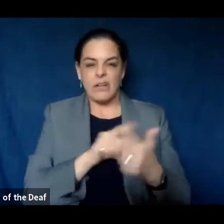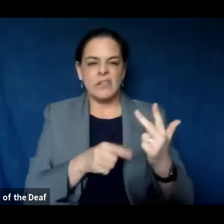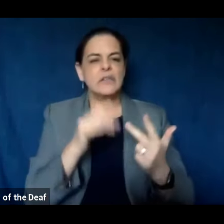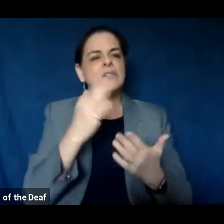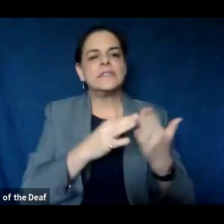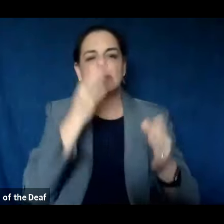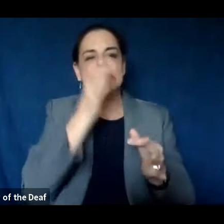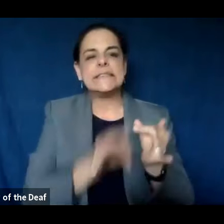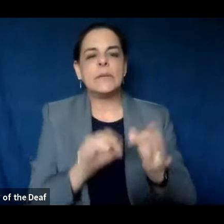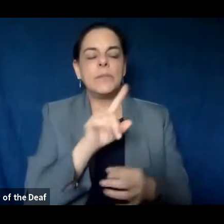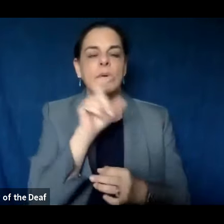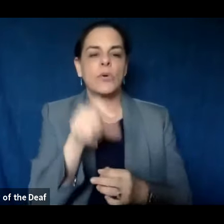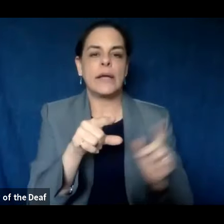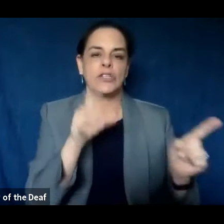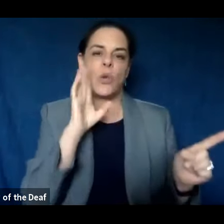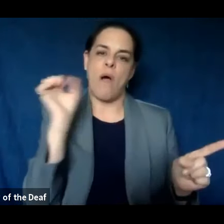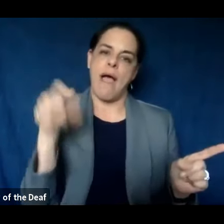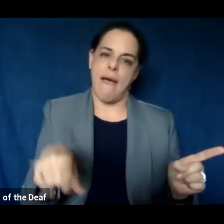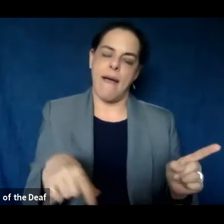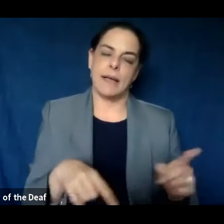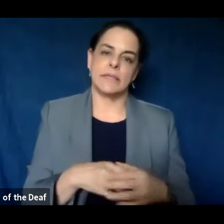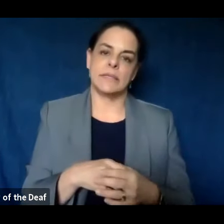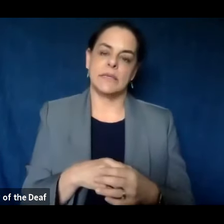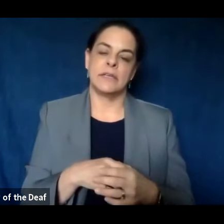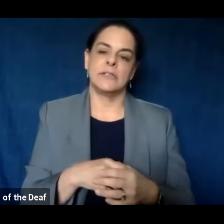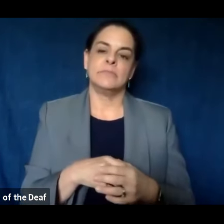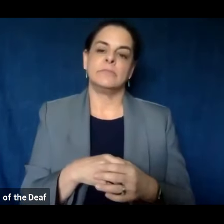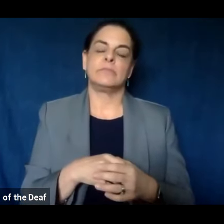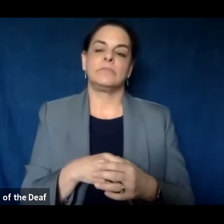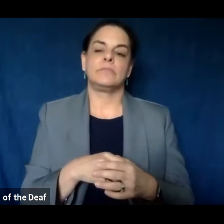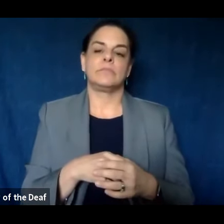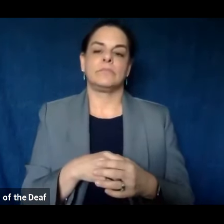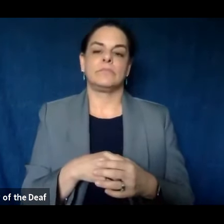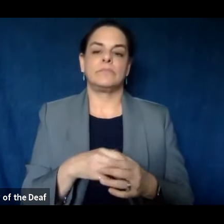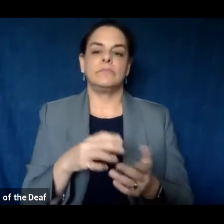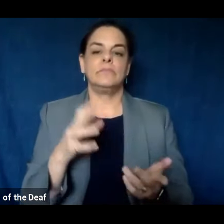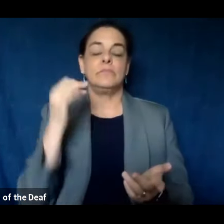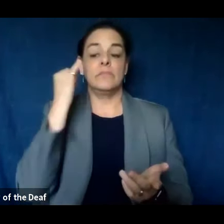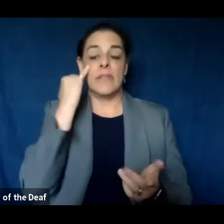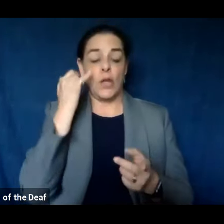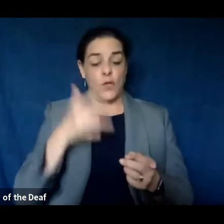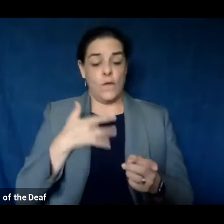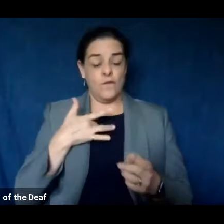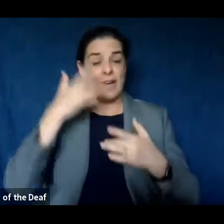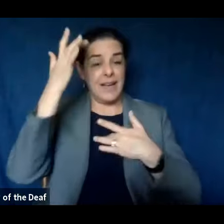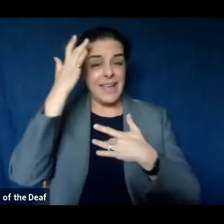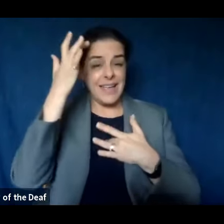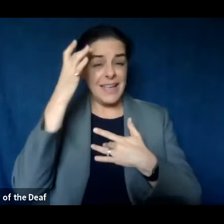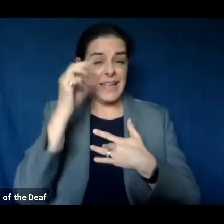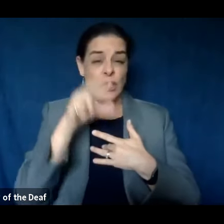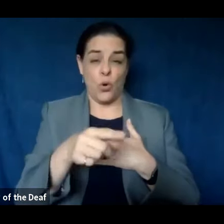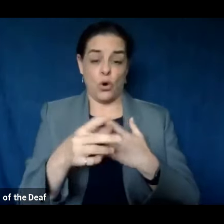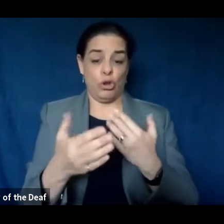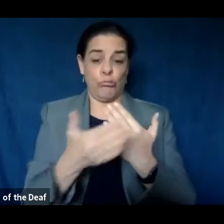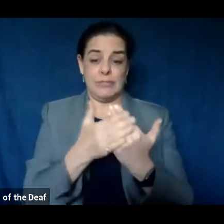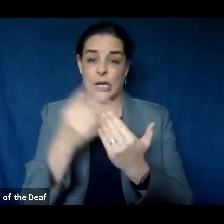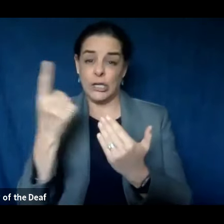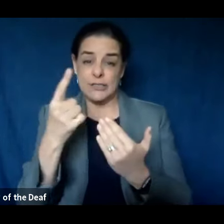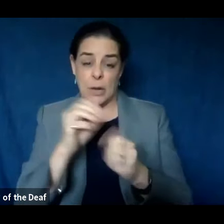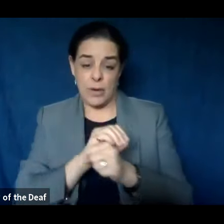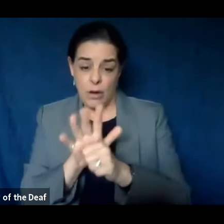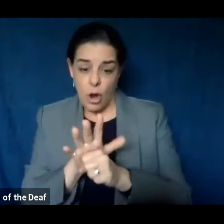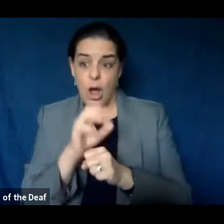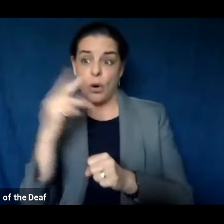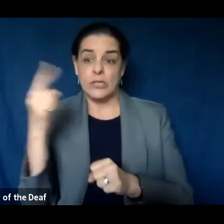simple questions to ask people that say, you know, if you're feeling ill, if you've been exposed to COVID-19, or you've been told you